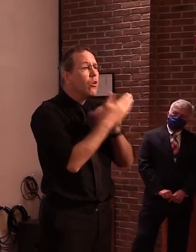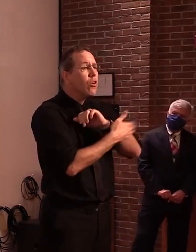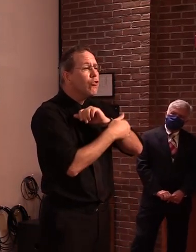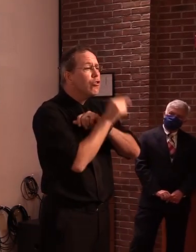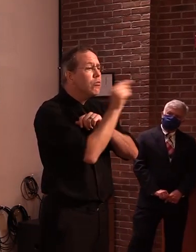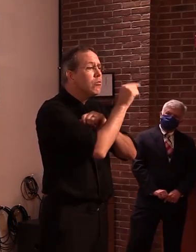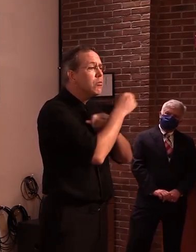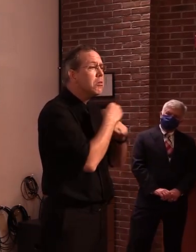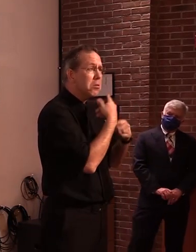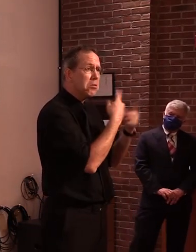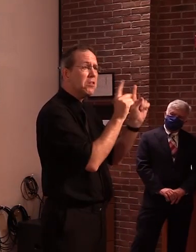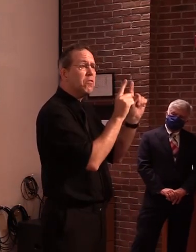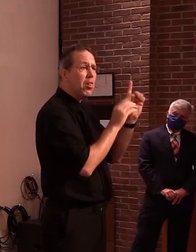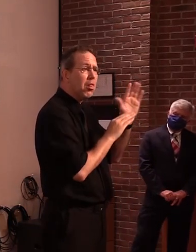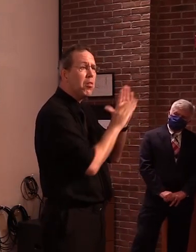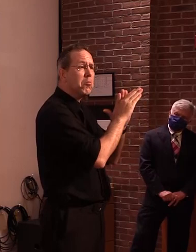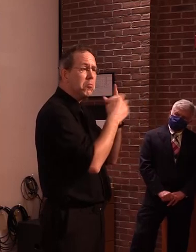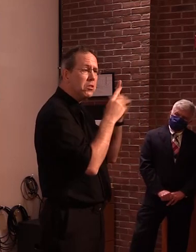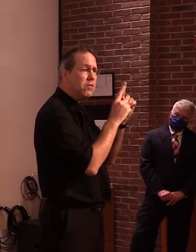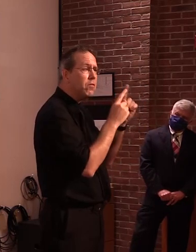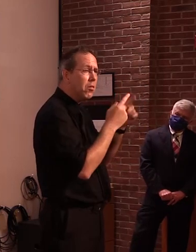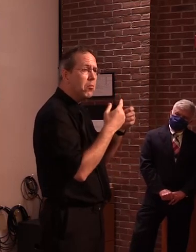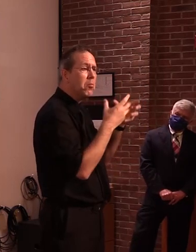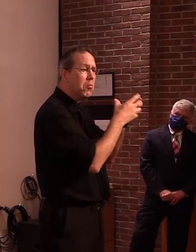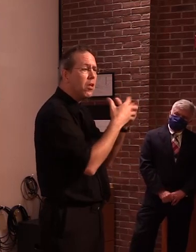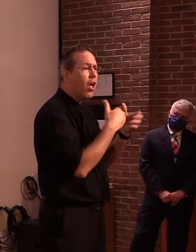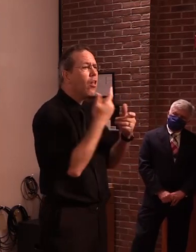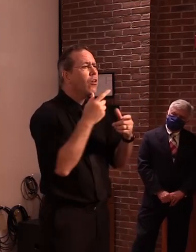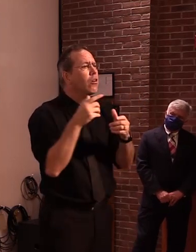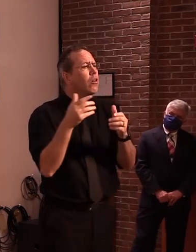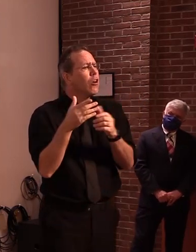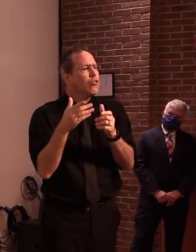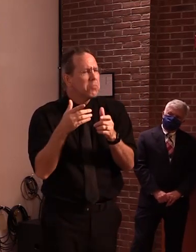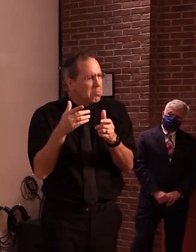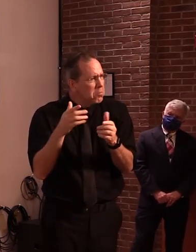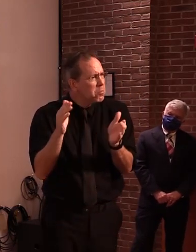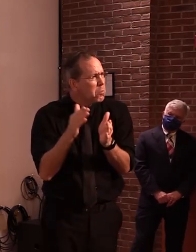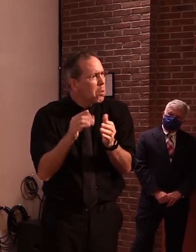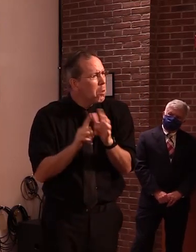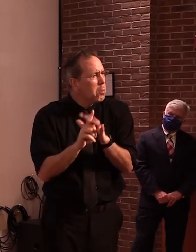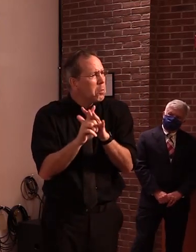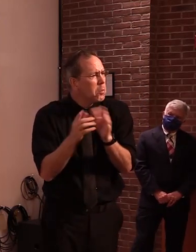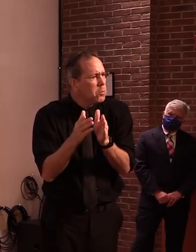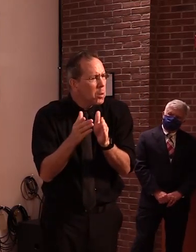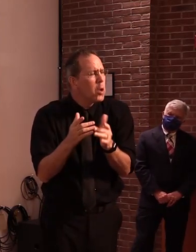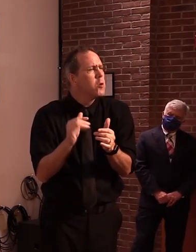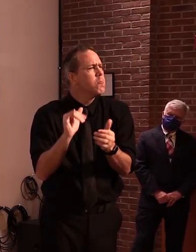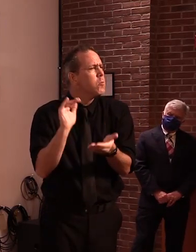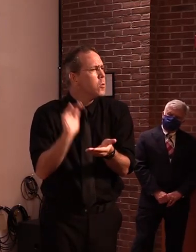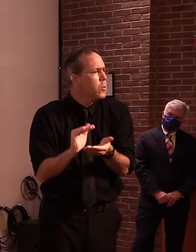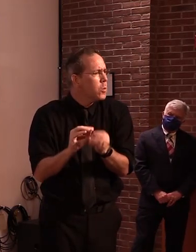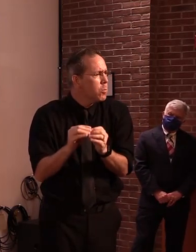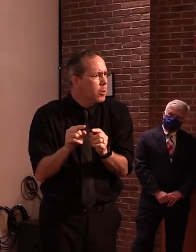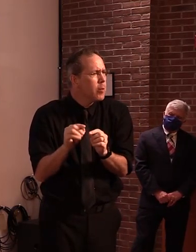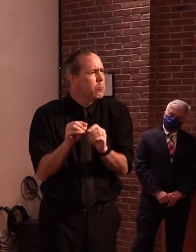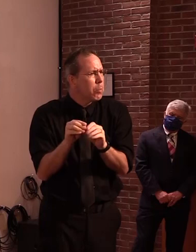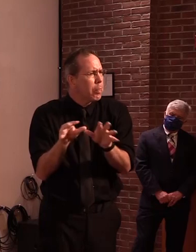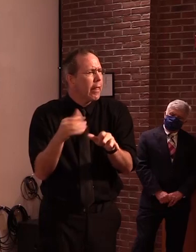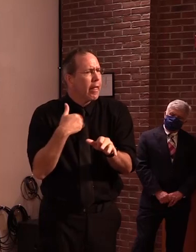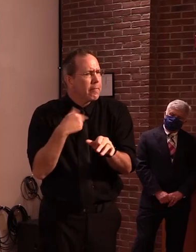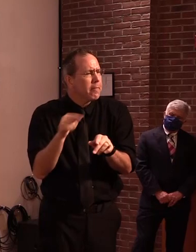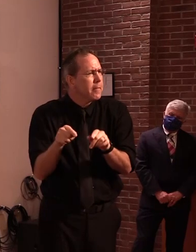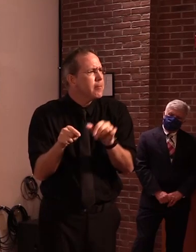and a very, very small number, at least in the published literature, where they have not been successful.